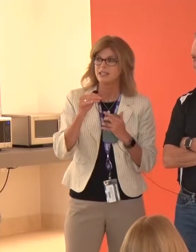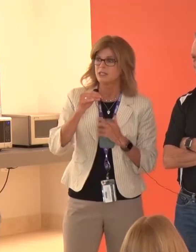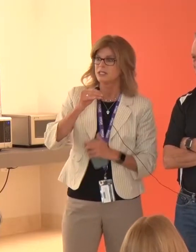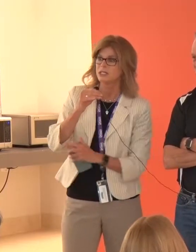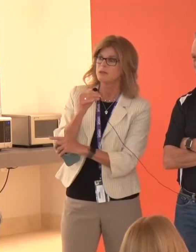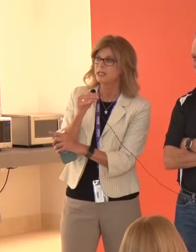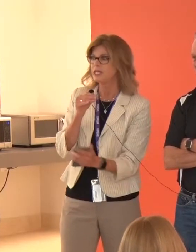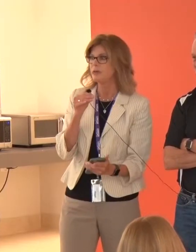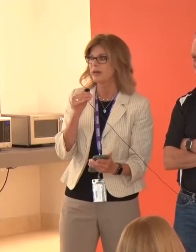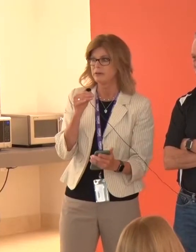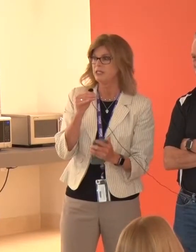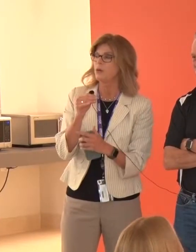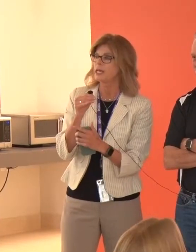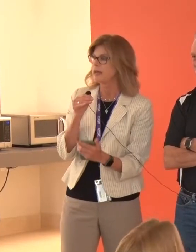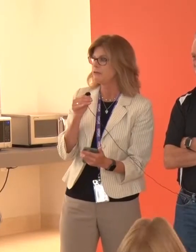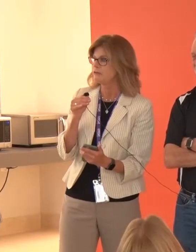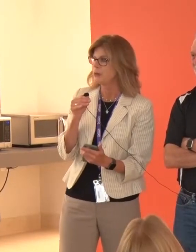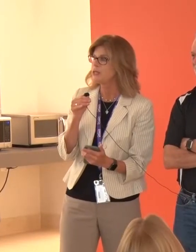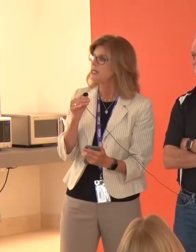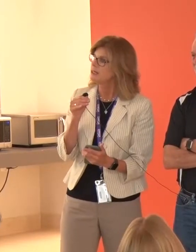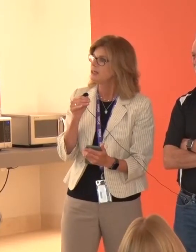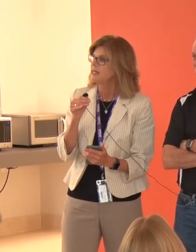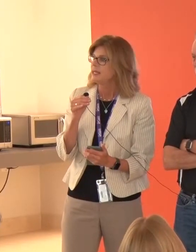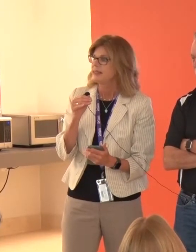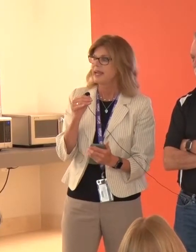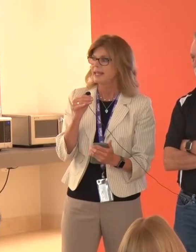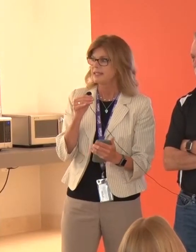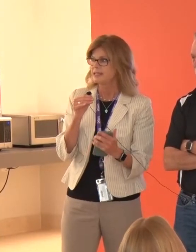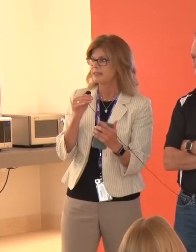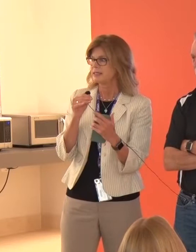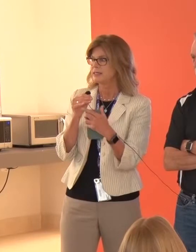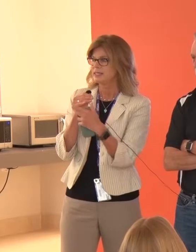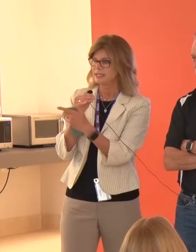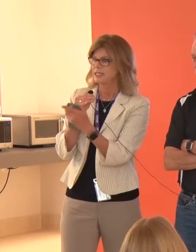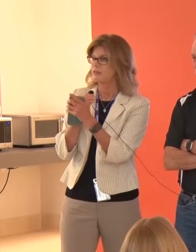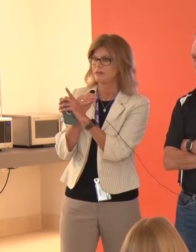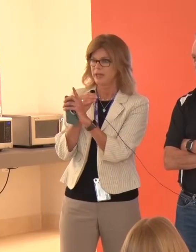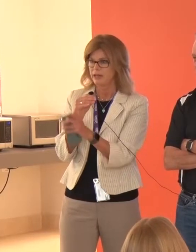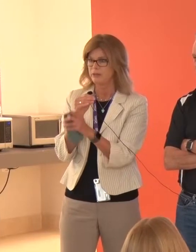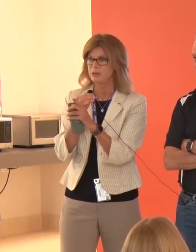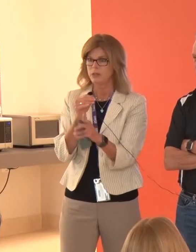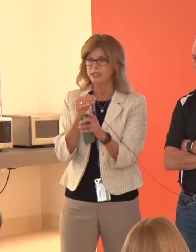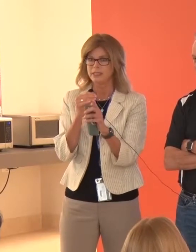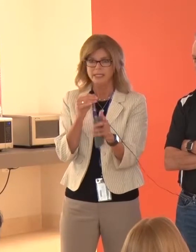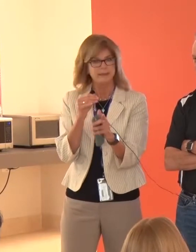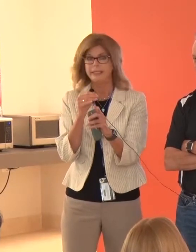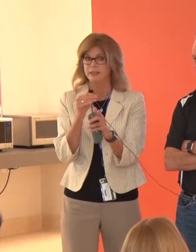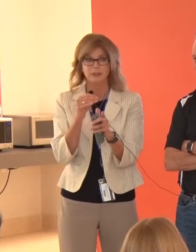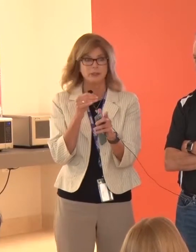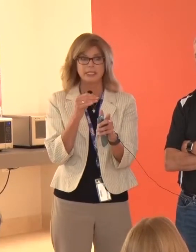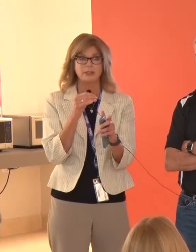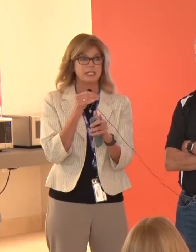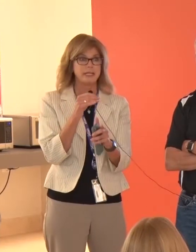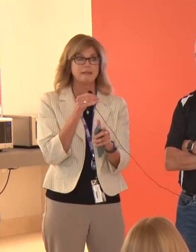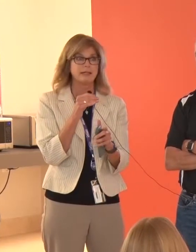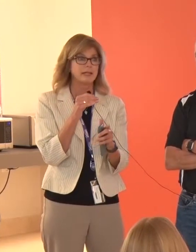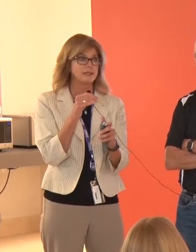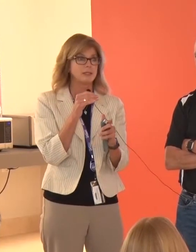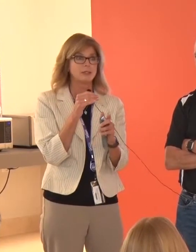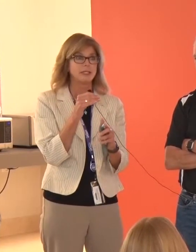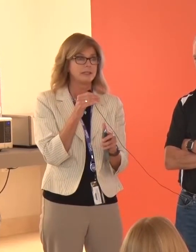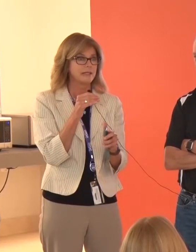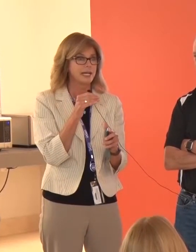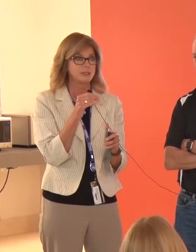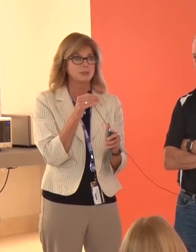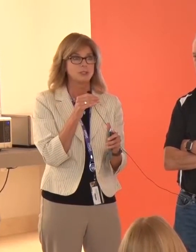is not just the community going out and voting. That is indicative of everyone in here who is either taking